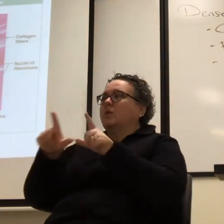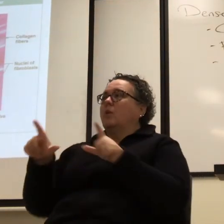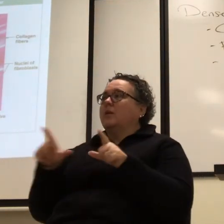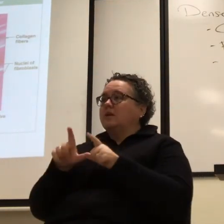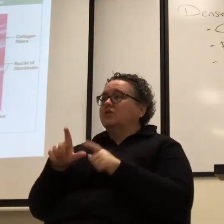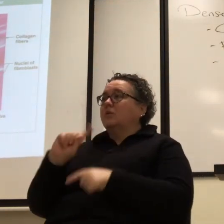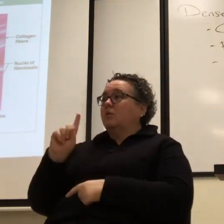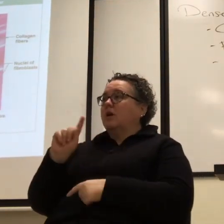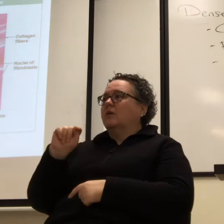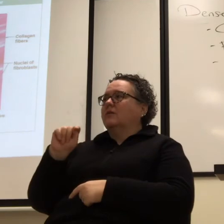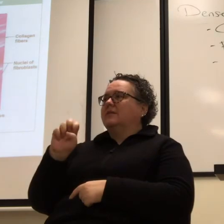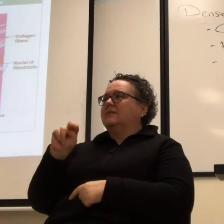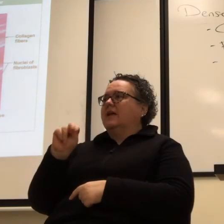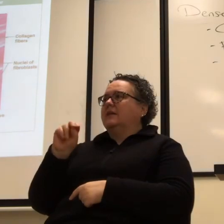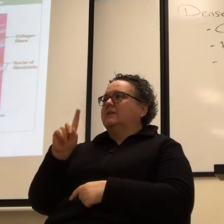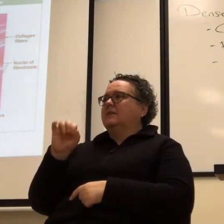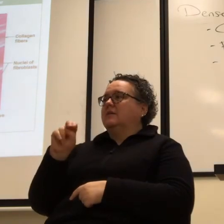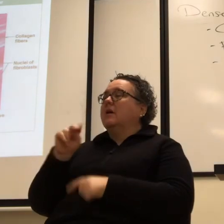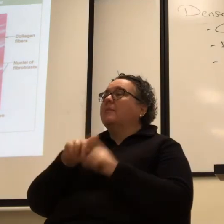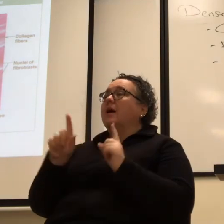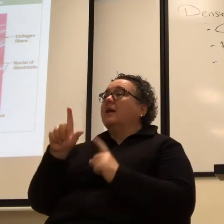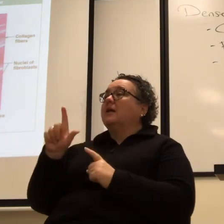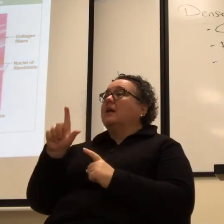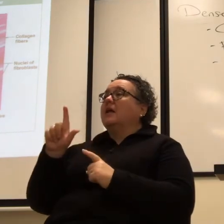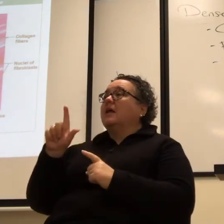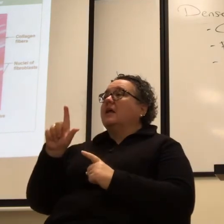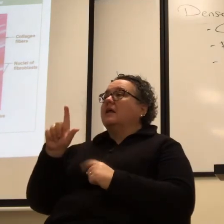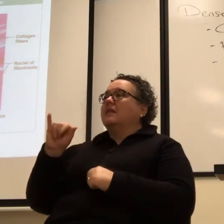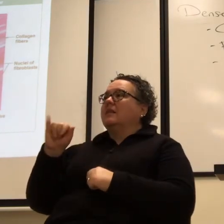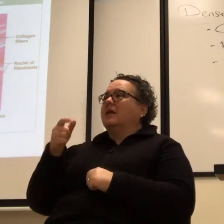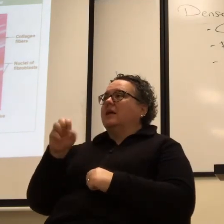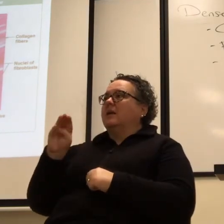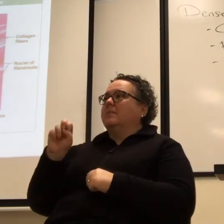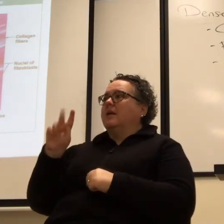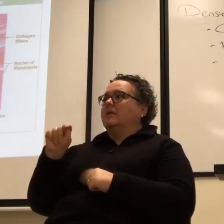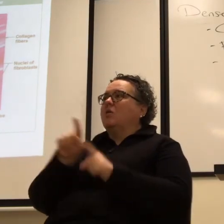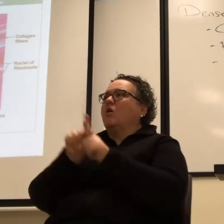tendon, but ligament is also a good example.